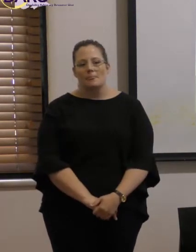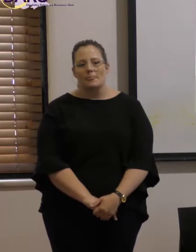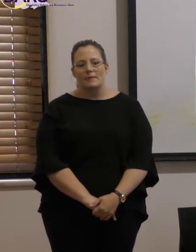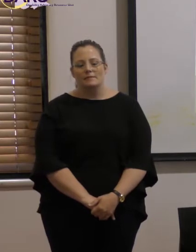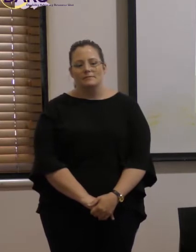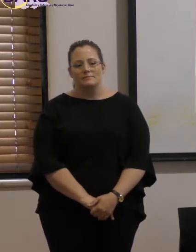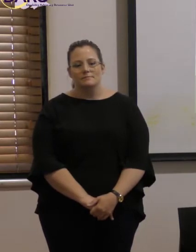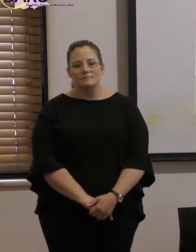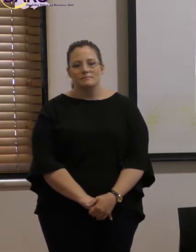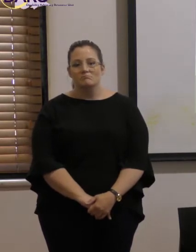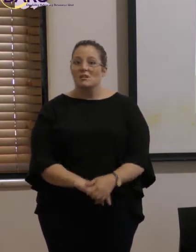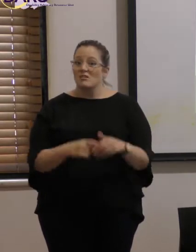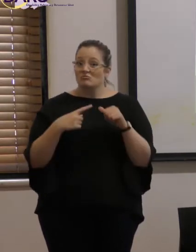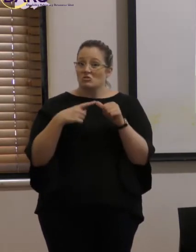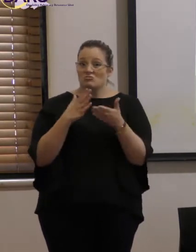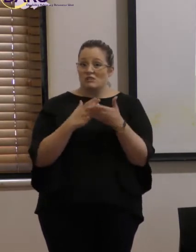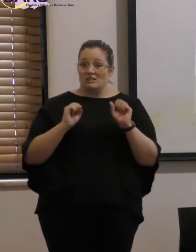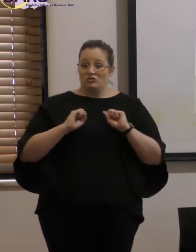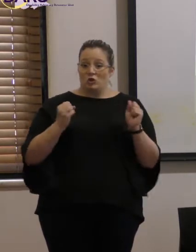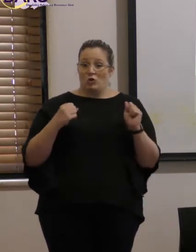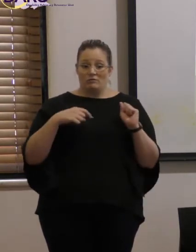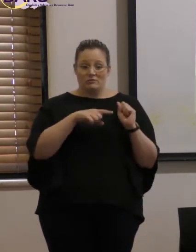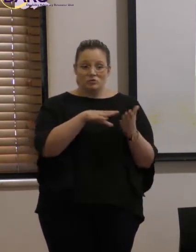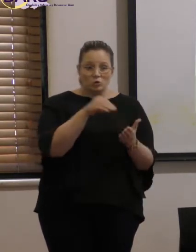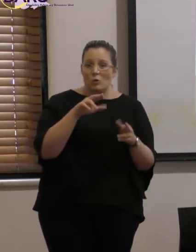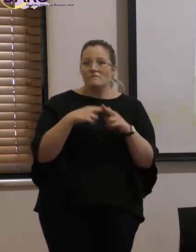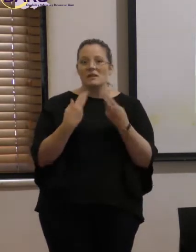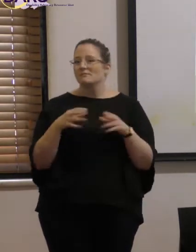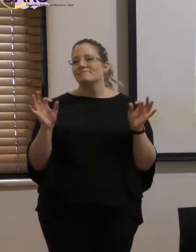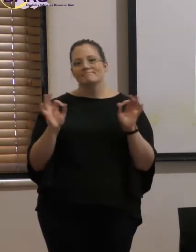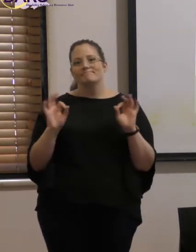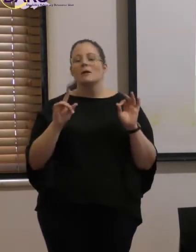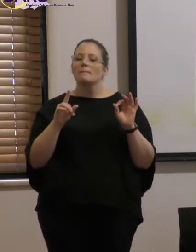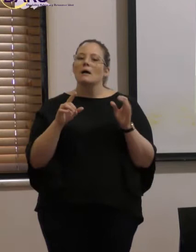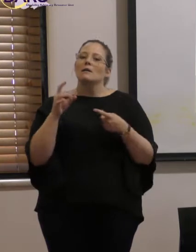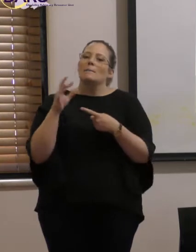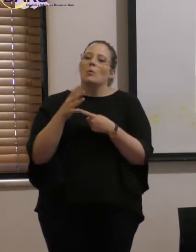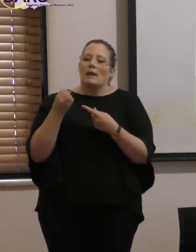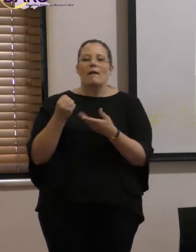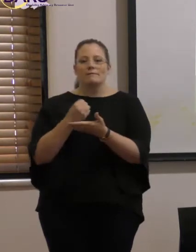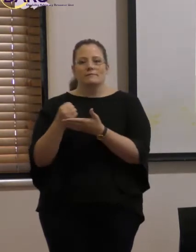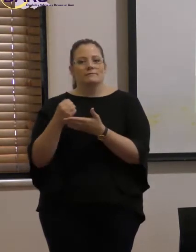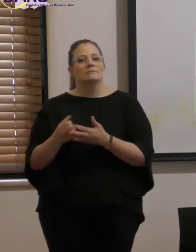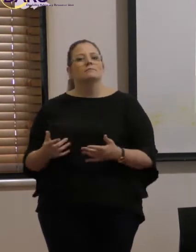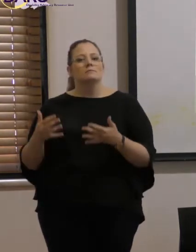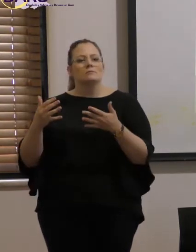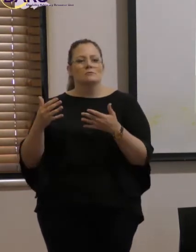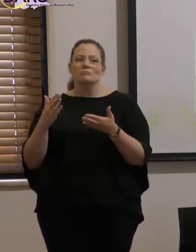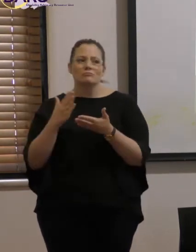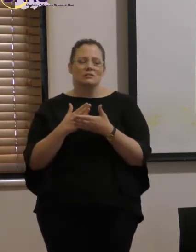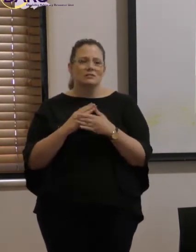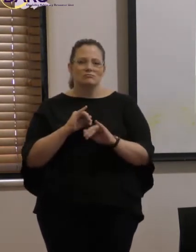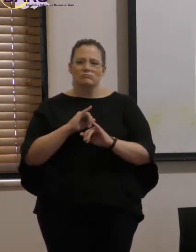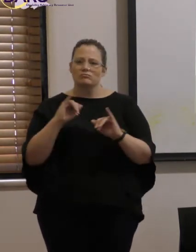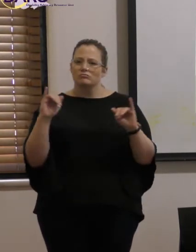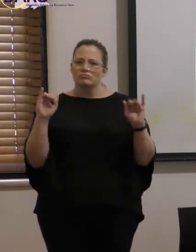But the results are no surprise to students and families, but they've been really important. They've showed some really shocking experiences, but